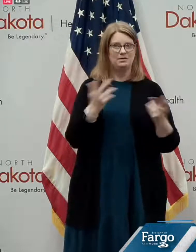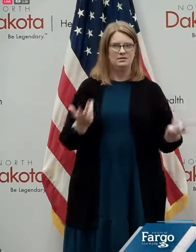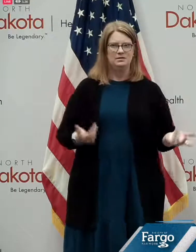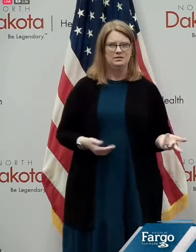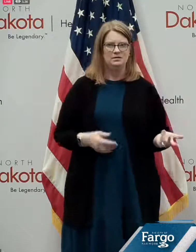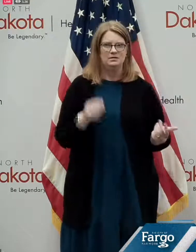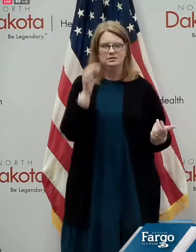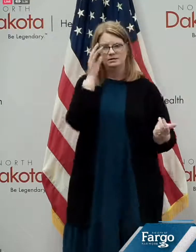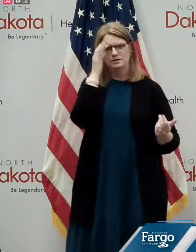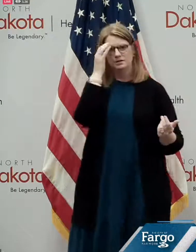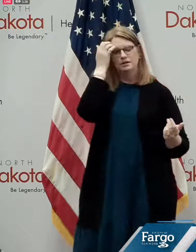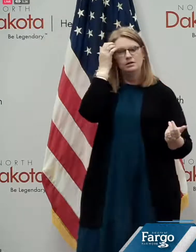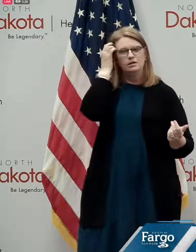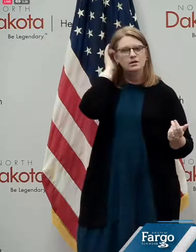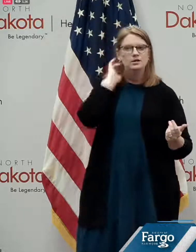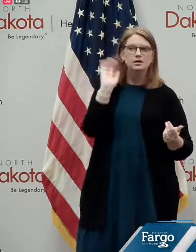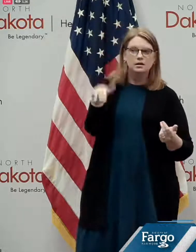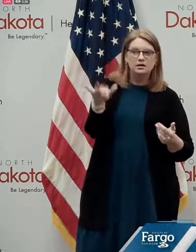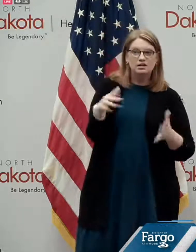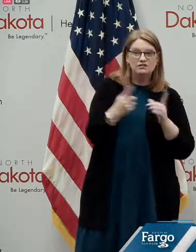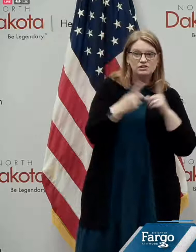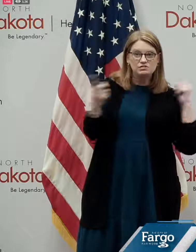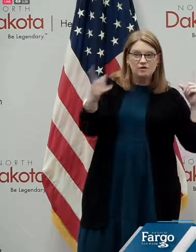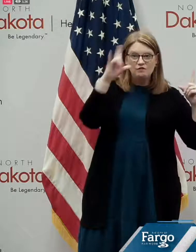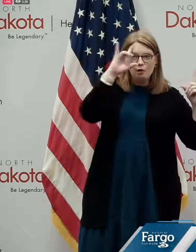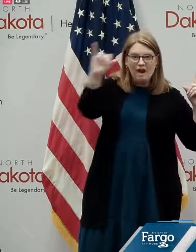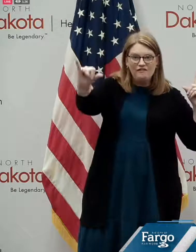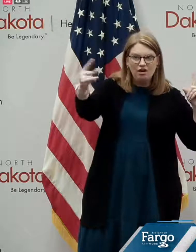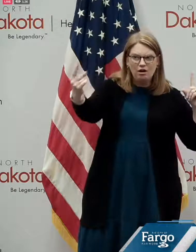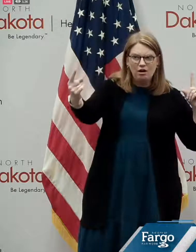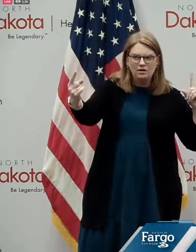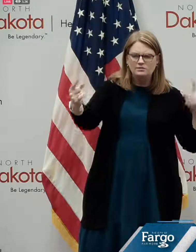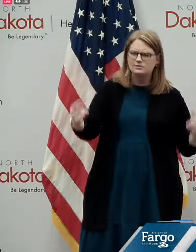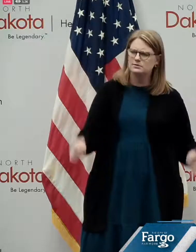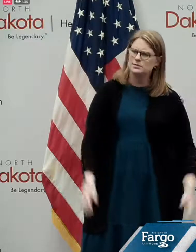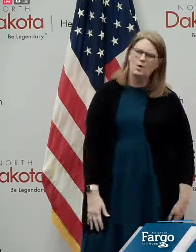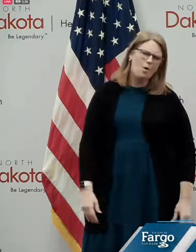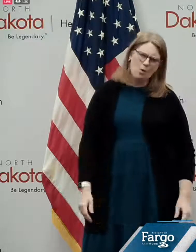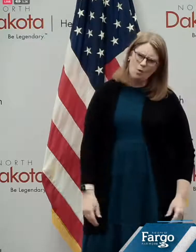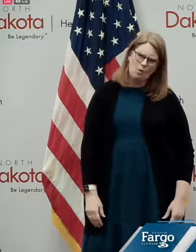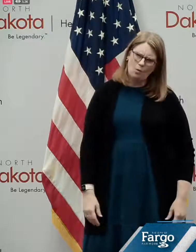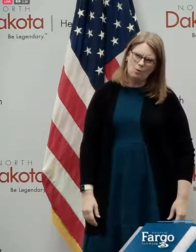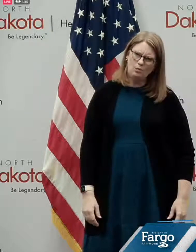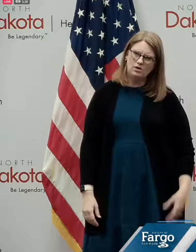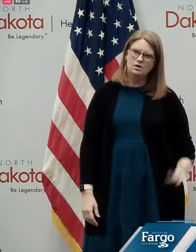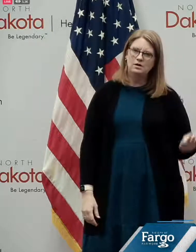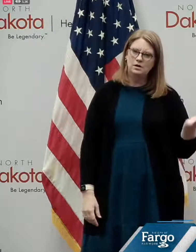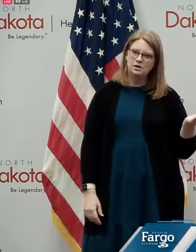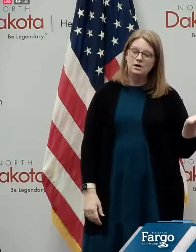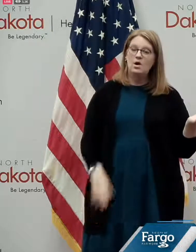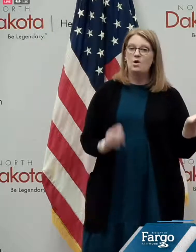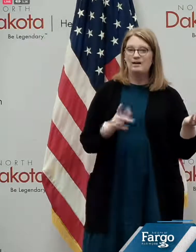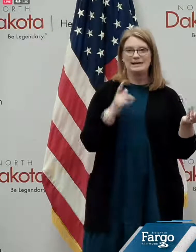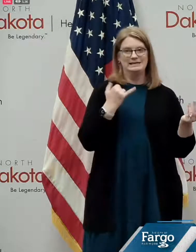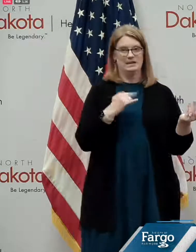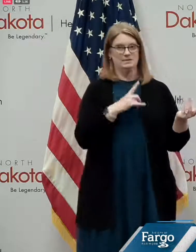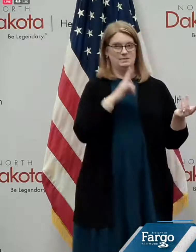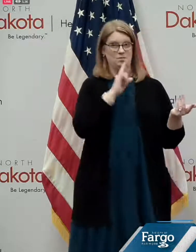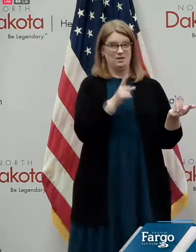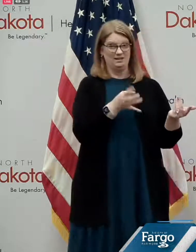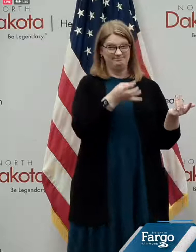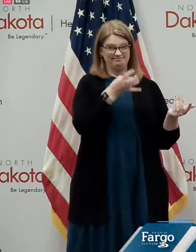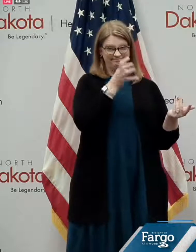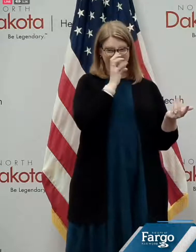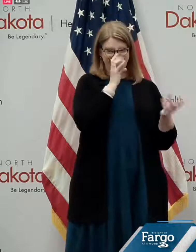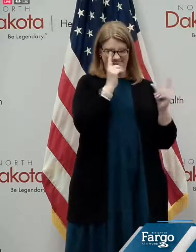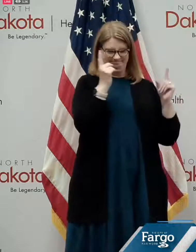hey, you have to social distance for the rest of your life. I mean, people in Burley Morton could say, let's be really strict about it, social